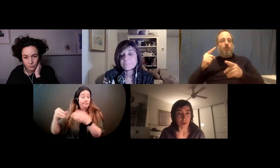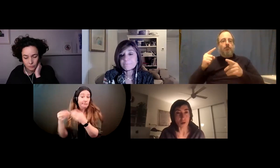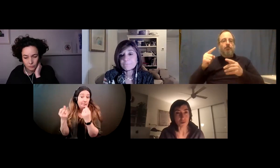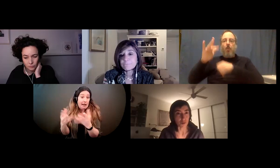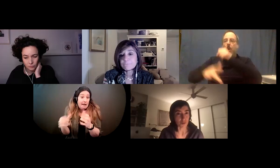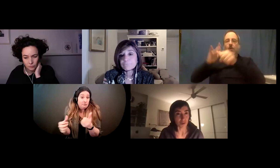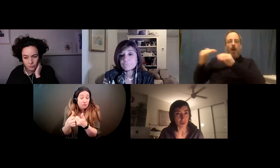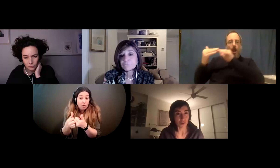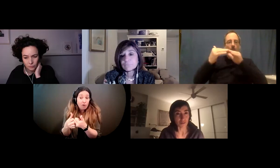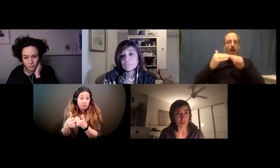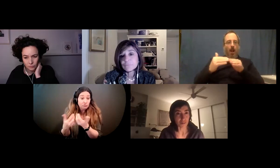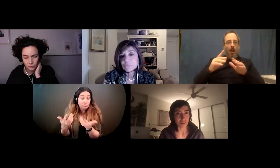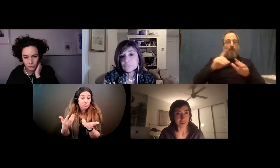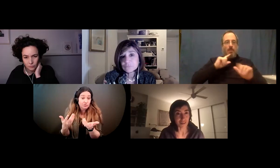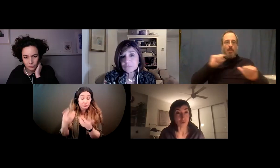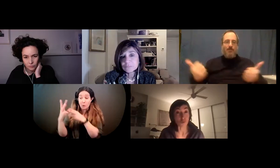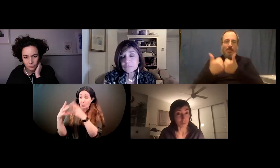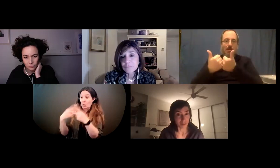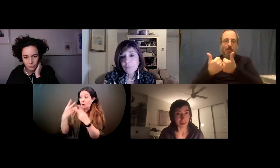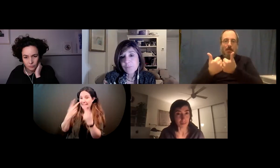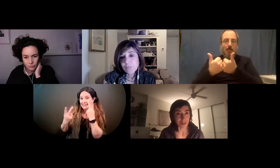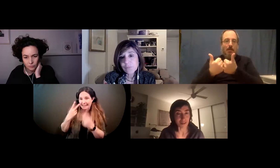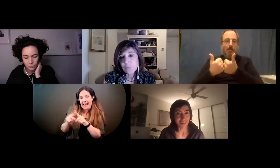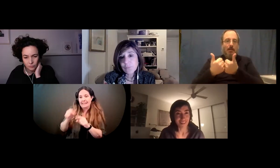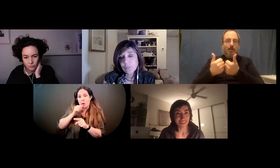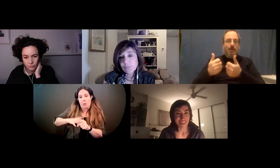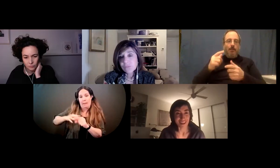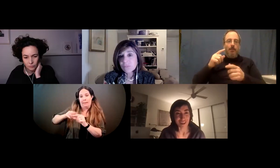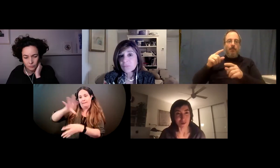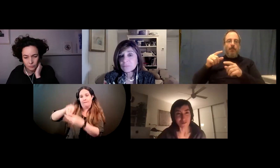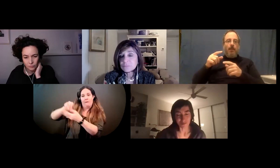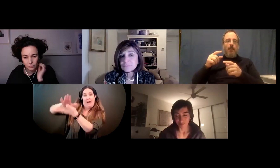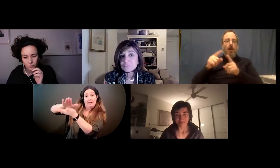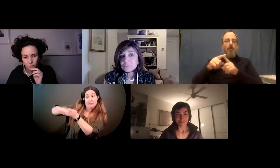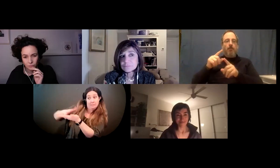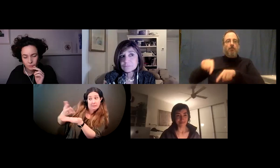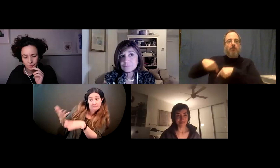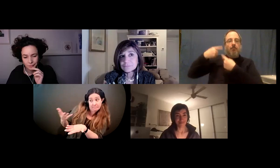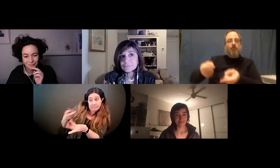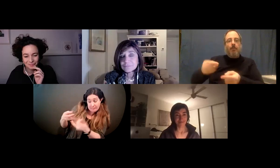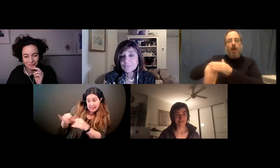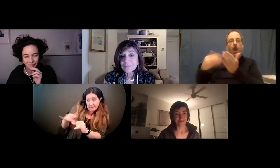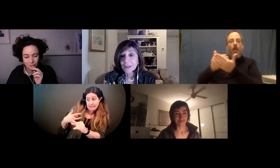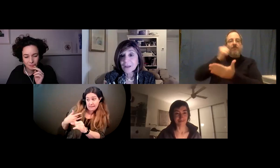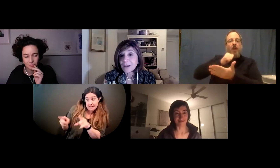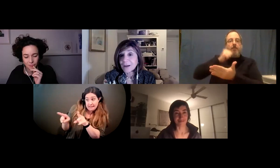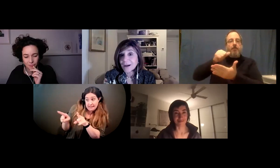also and obstacles that we are experiencing as women in academia. Thank you.